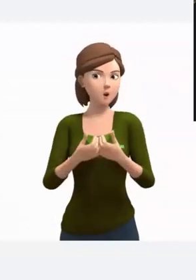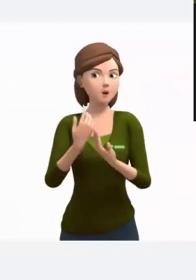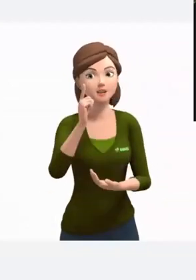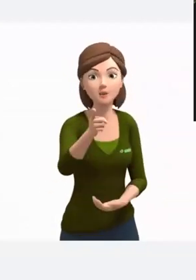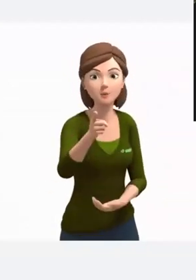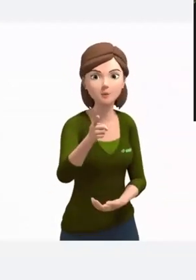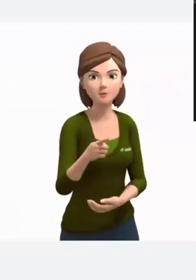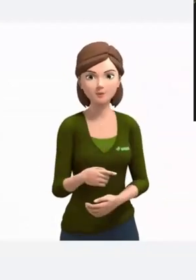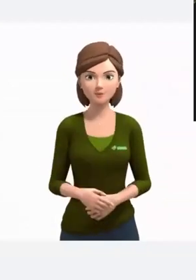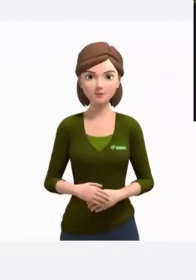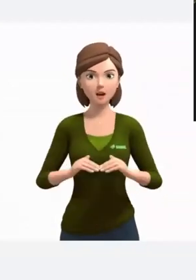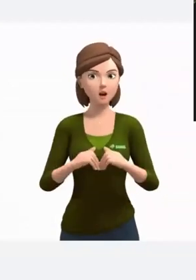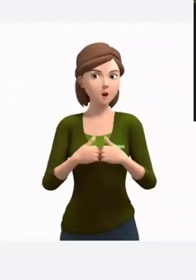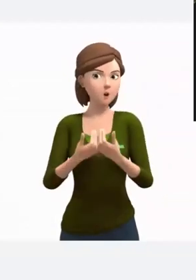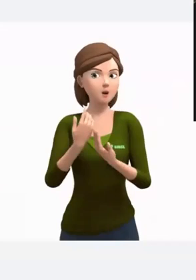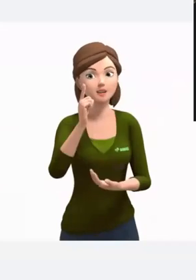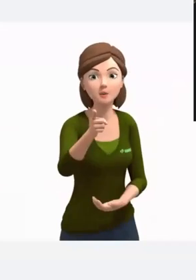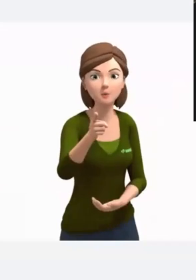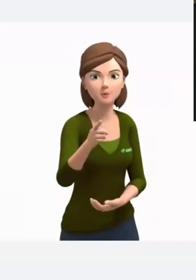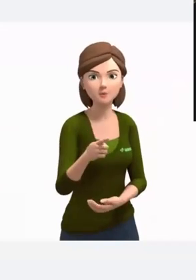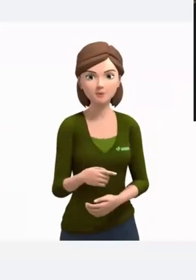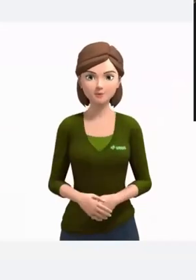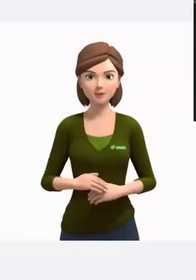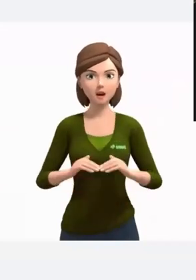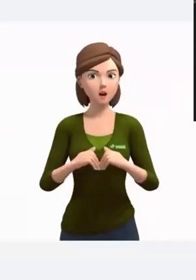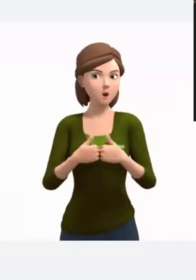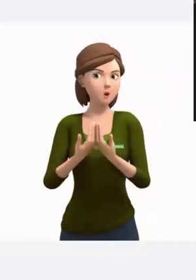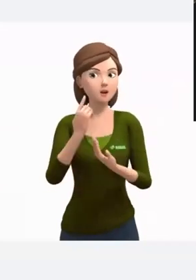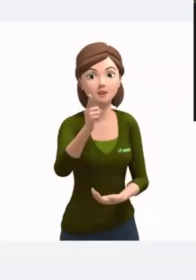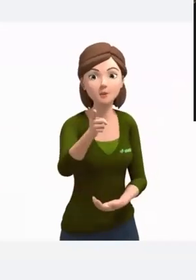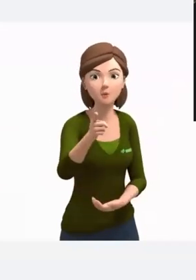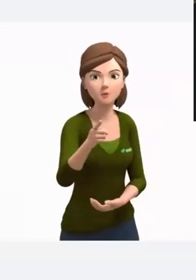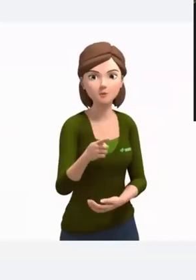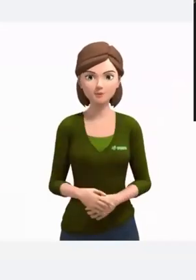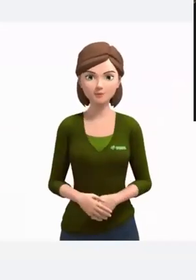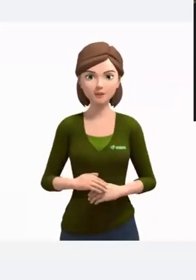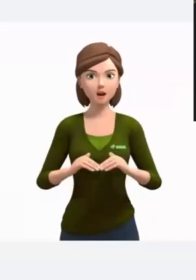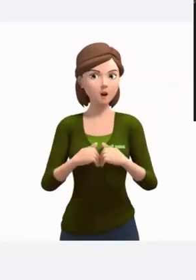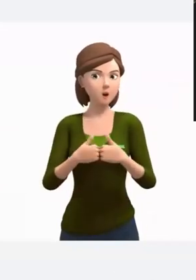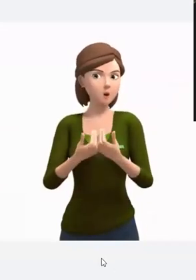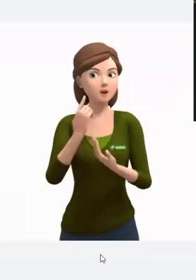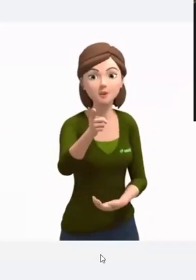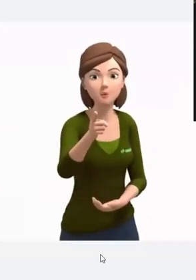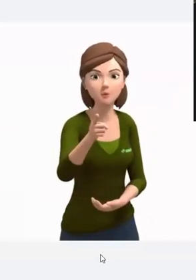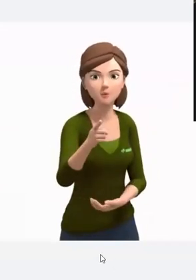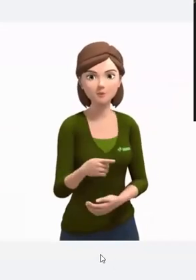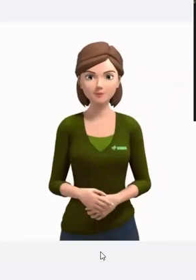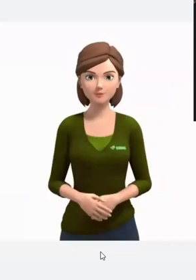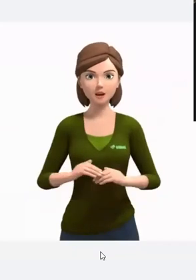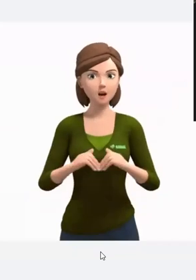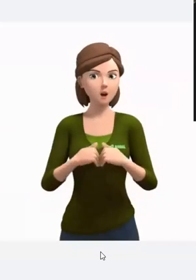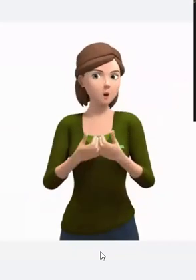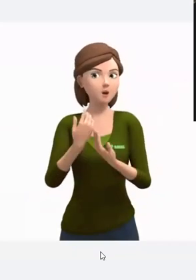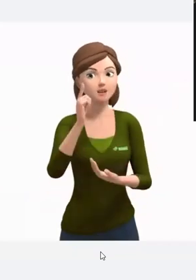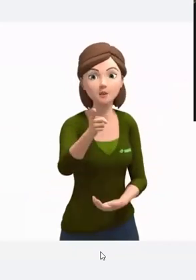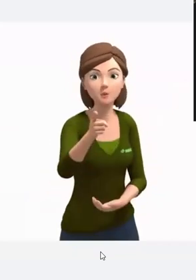fields, because it is a language that is conveyed visually. So if you look at the person to the right, she